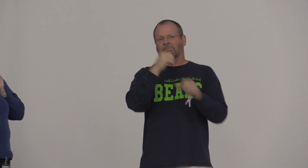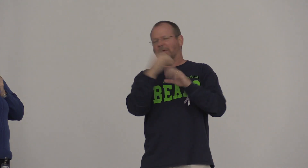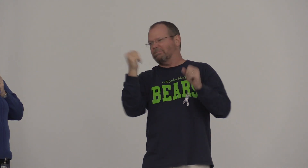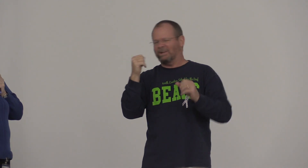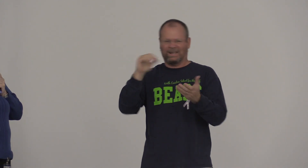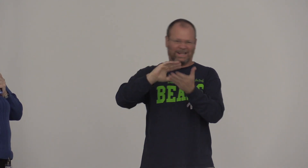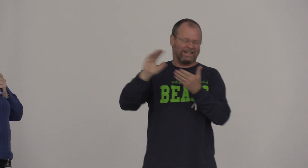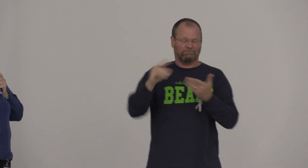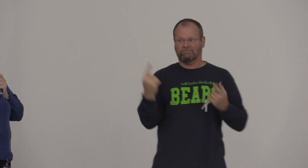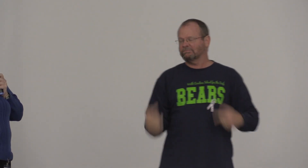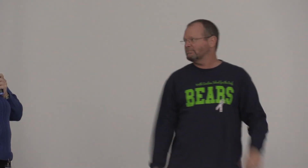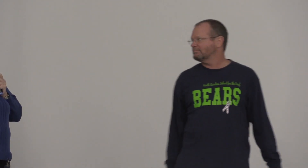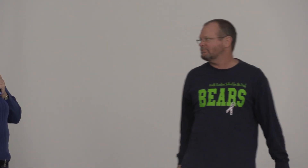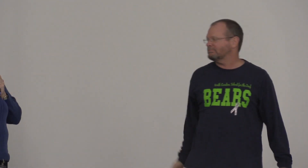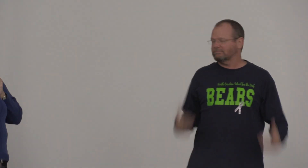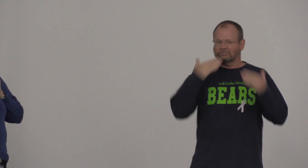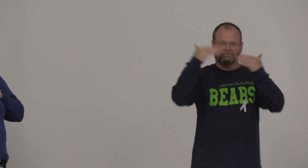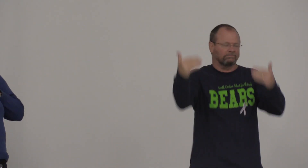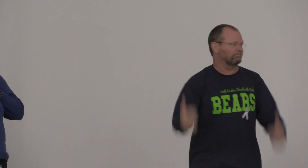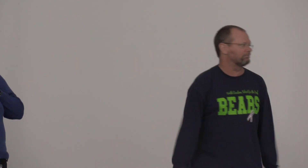and he was a specialist.